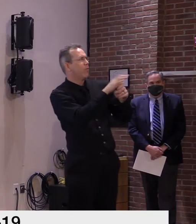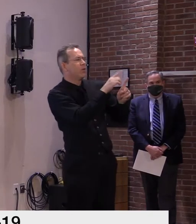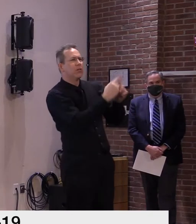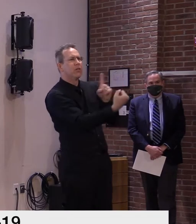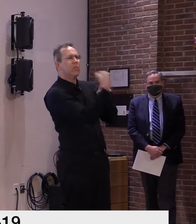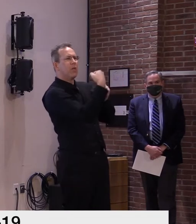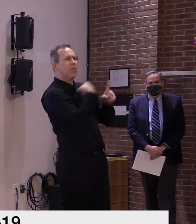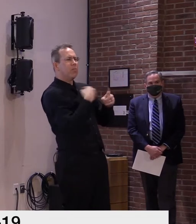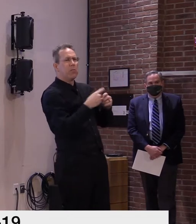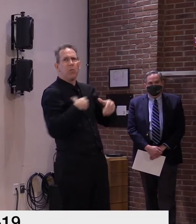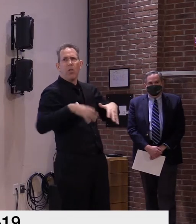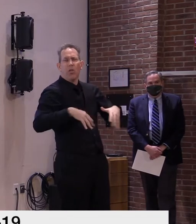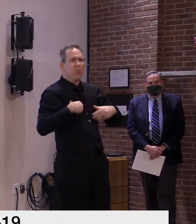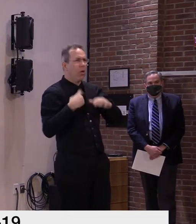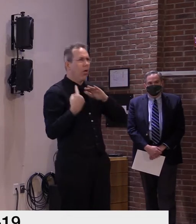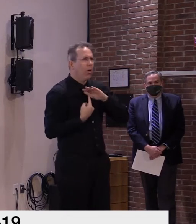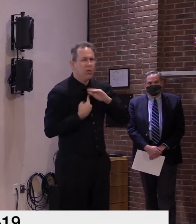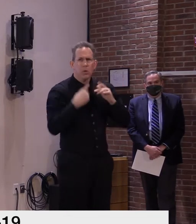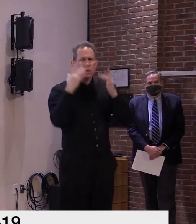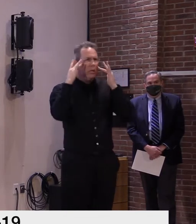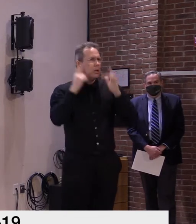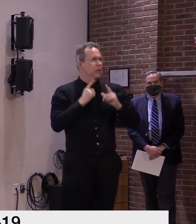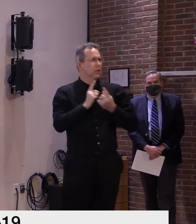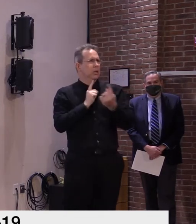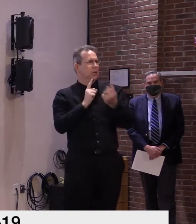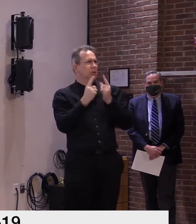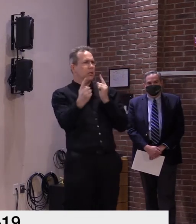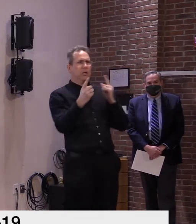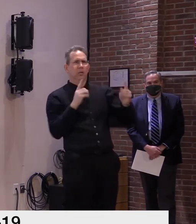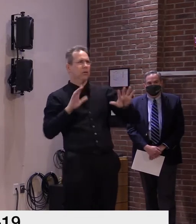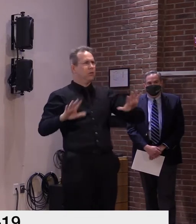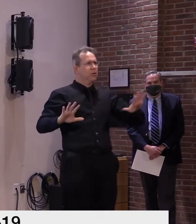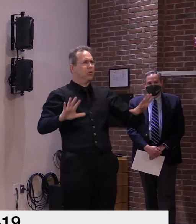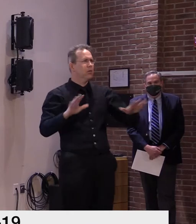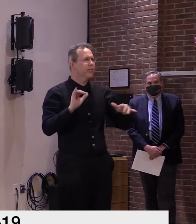loneliness a little or a lot worse.